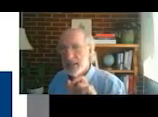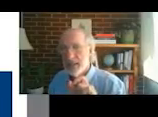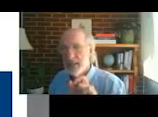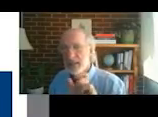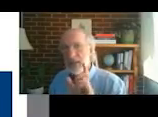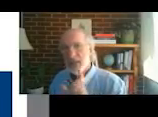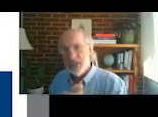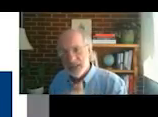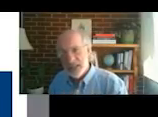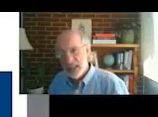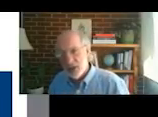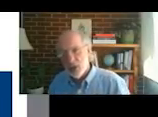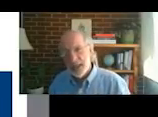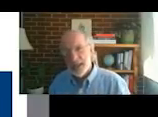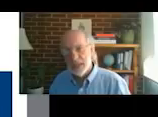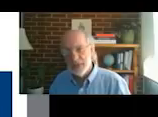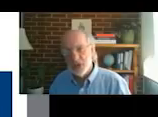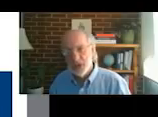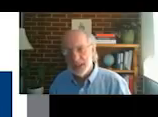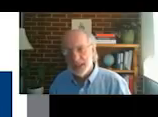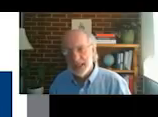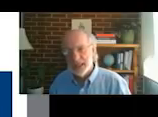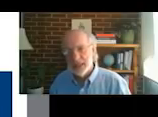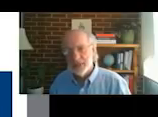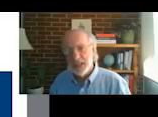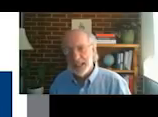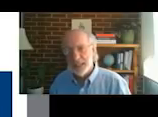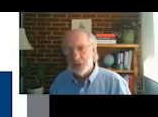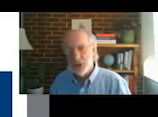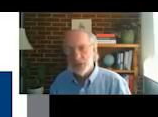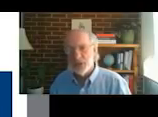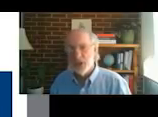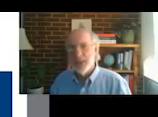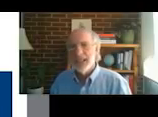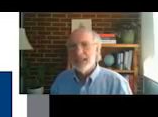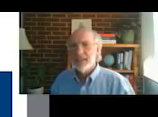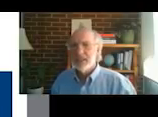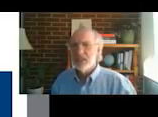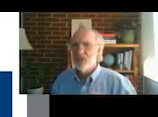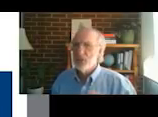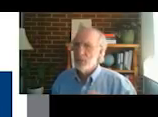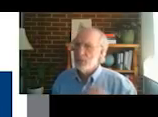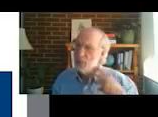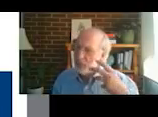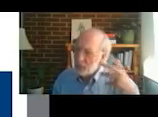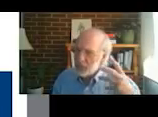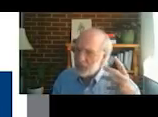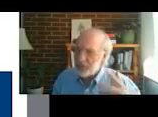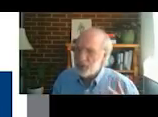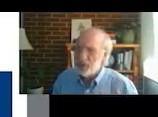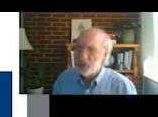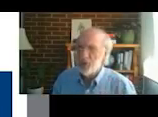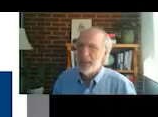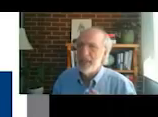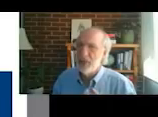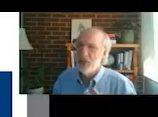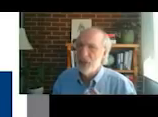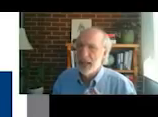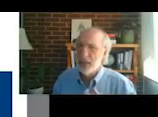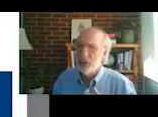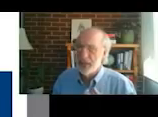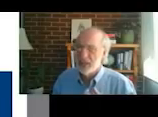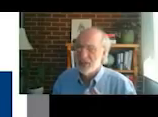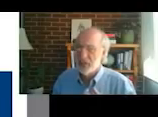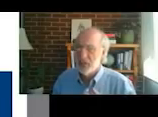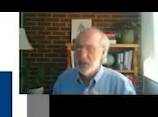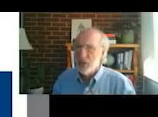candy. There is another way of doing that, of fading prompts though, and this is what we refer to as a within